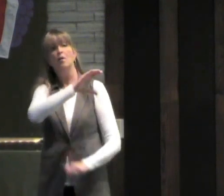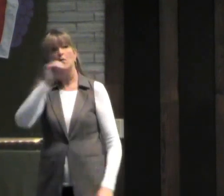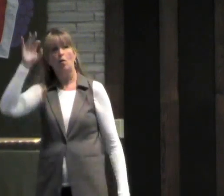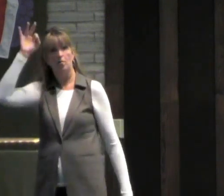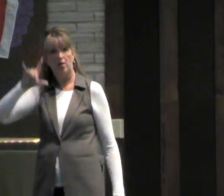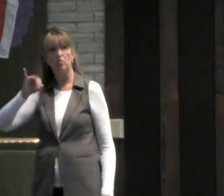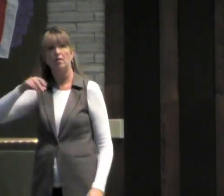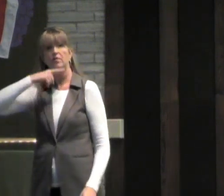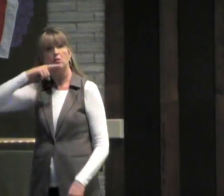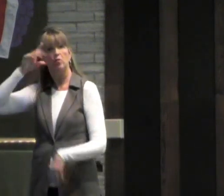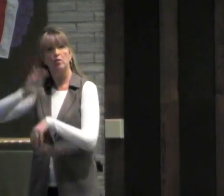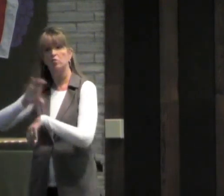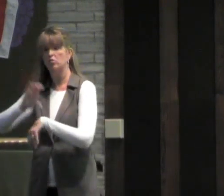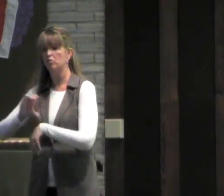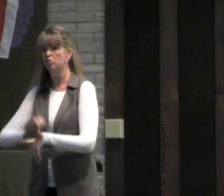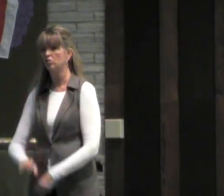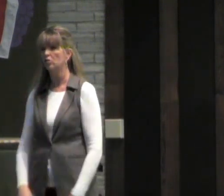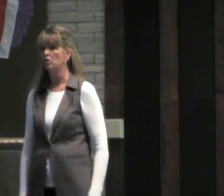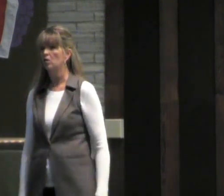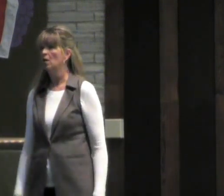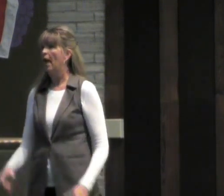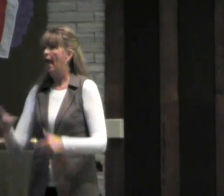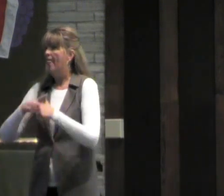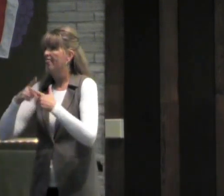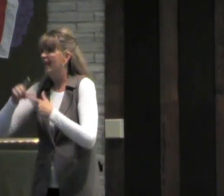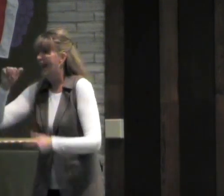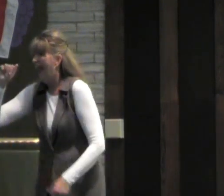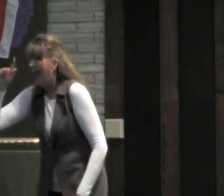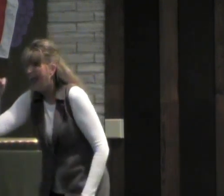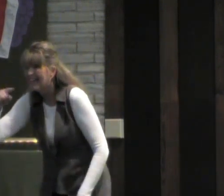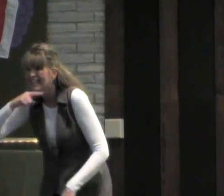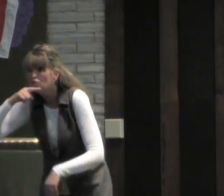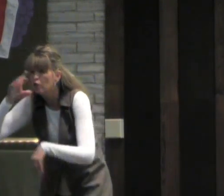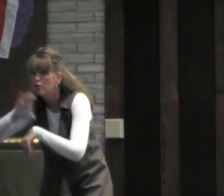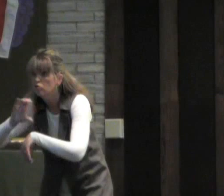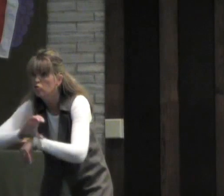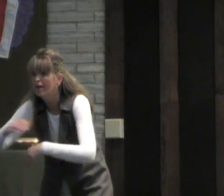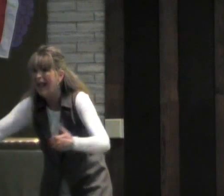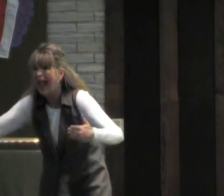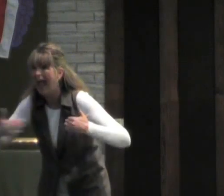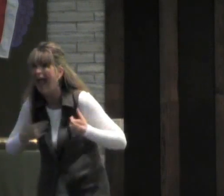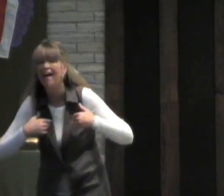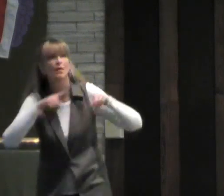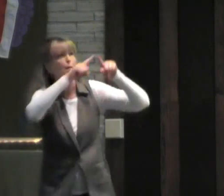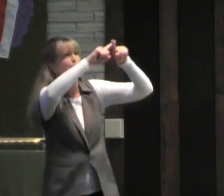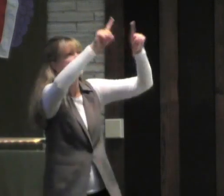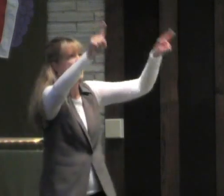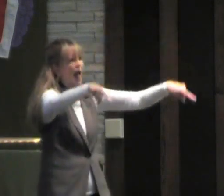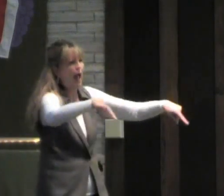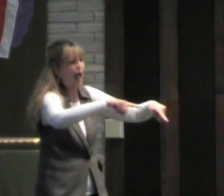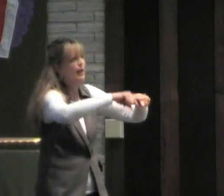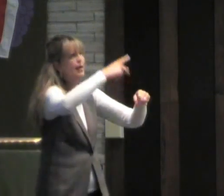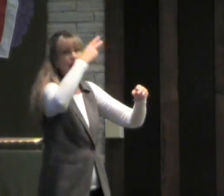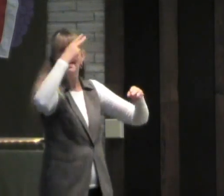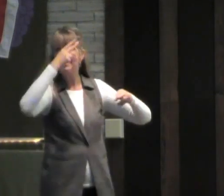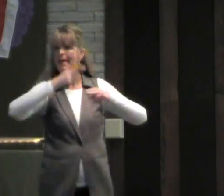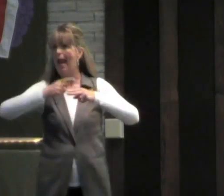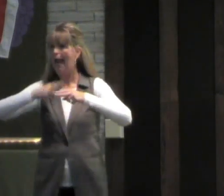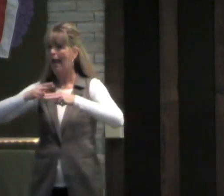remember, I became a co-pastor of a hearing church. And then at the hearing church, I had a